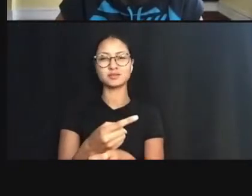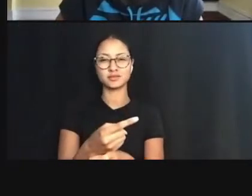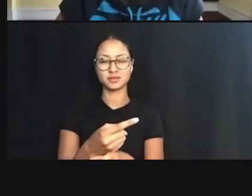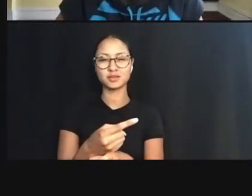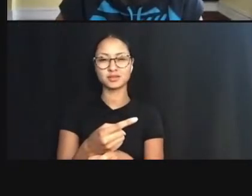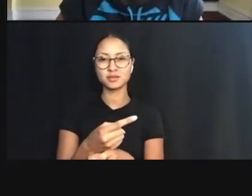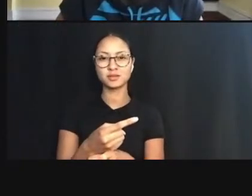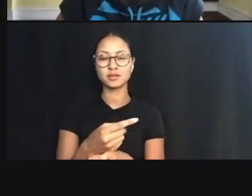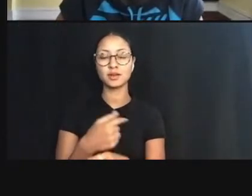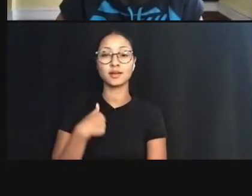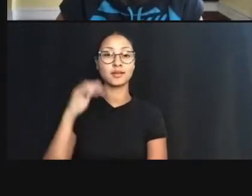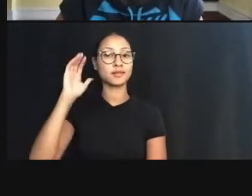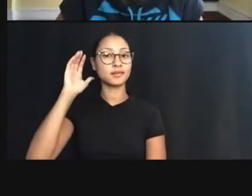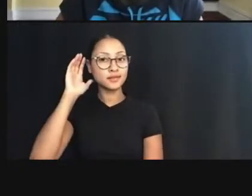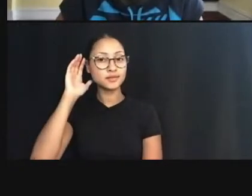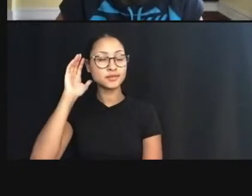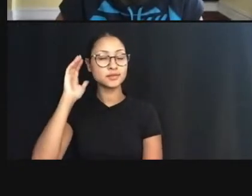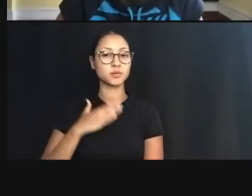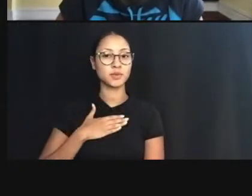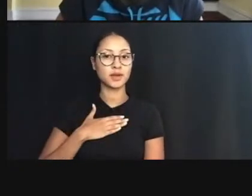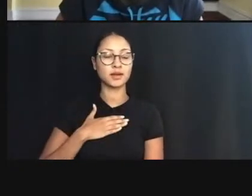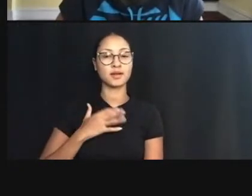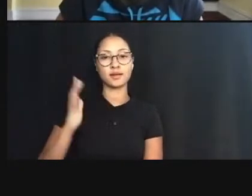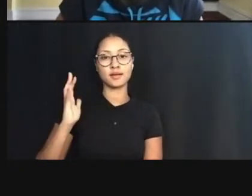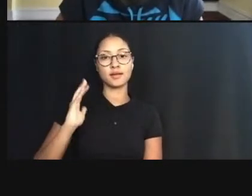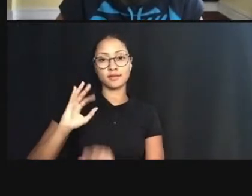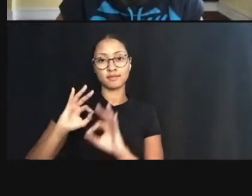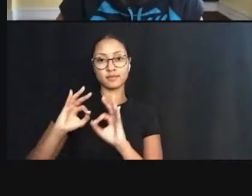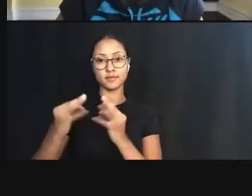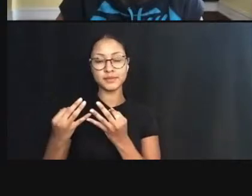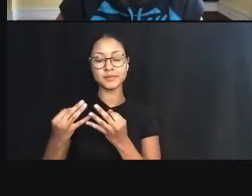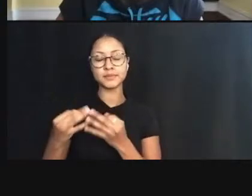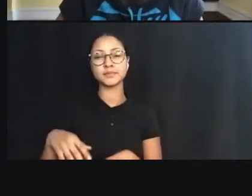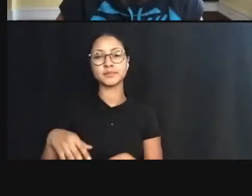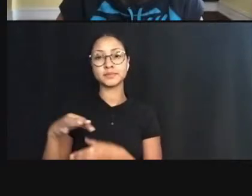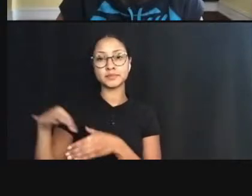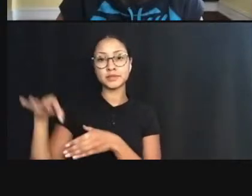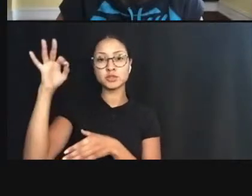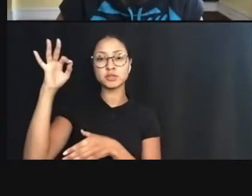to be obedient to that. So I'm not interested in